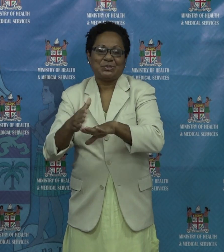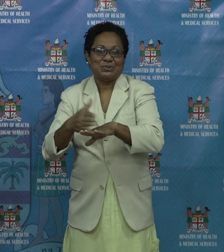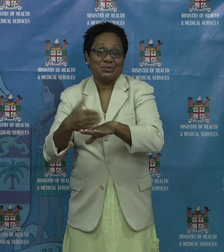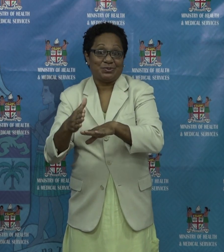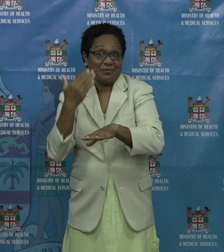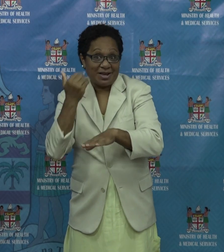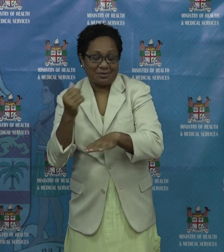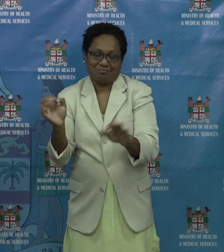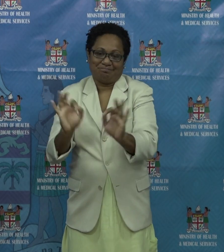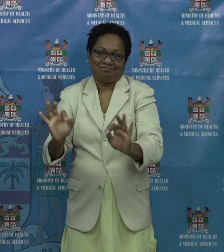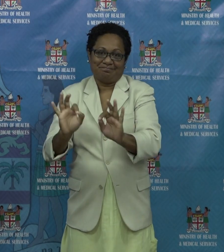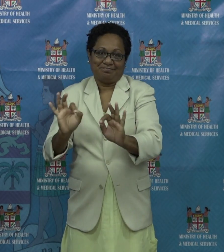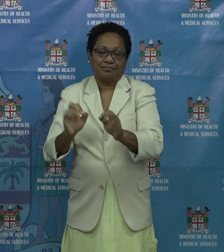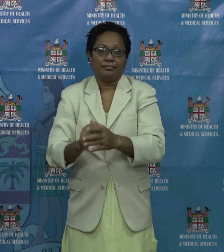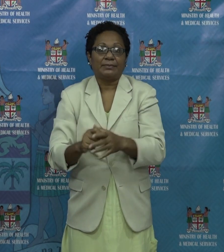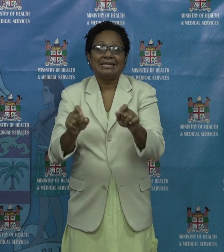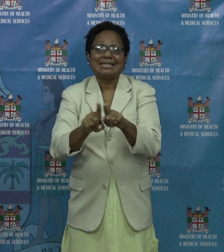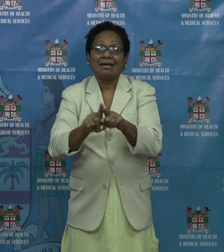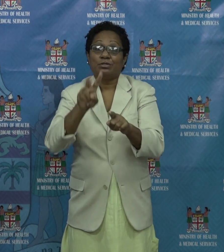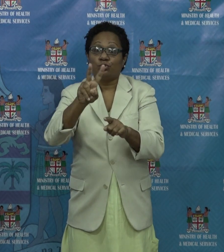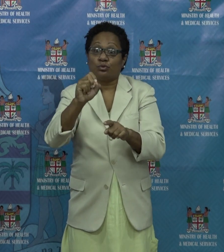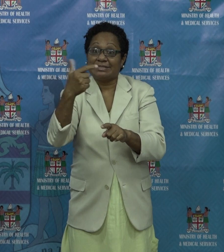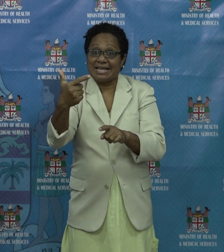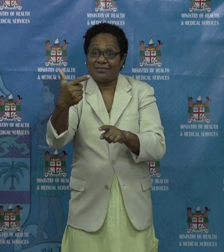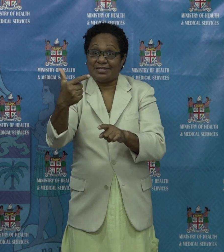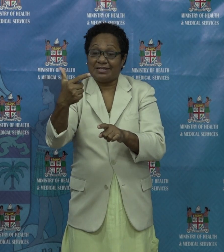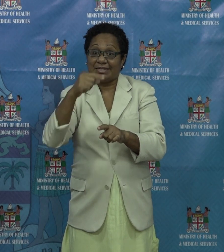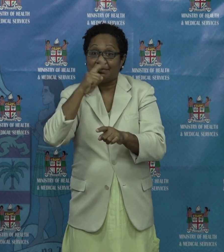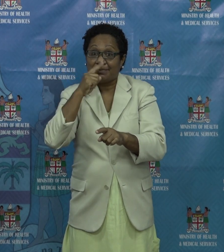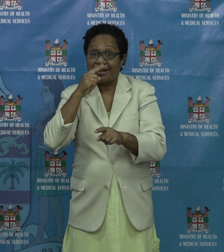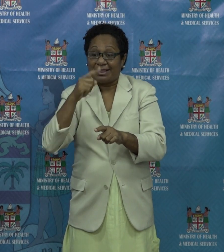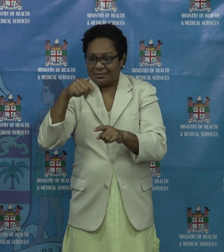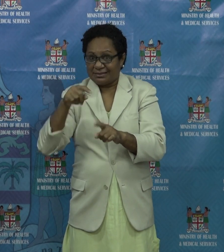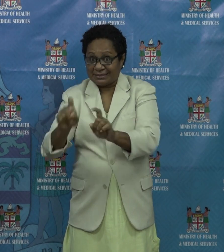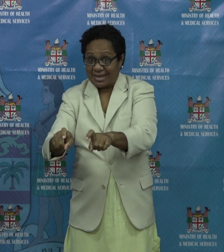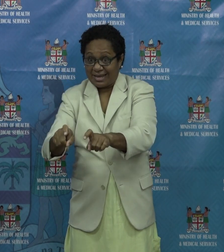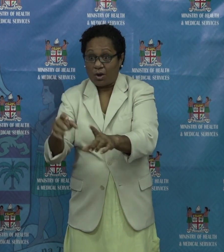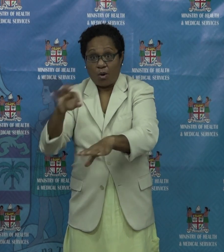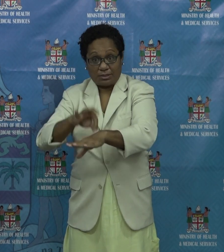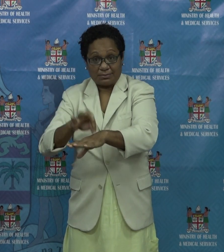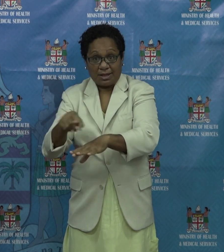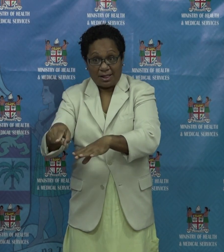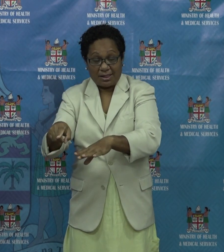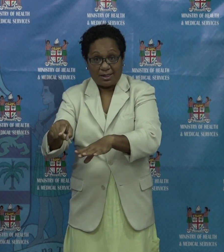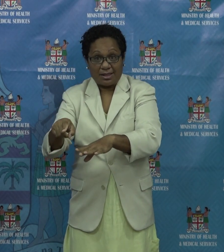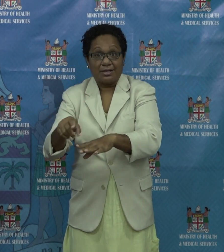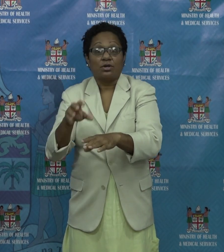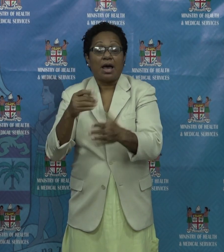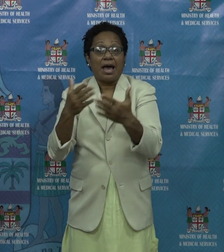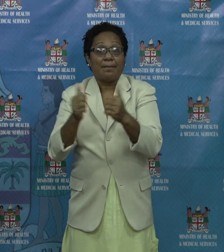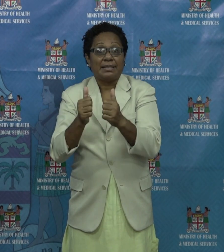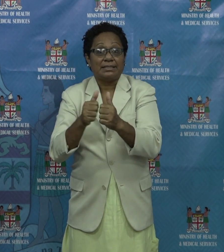as the 207 patients that are currently admitted at the hospital, which includes 51